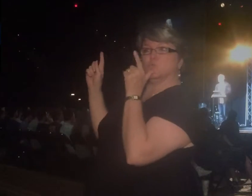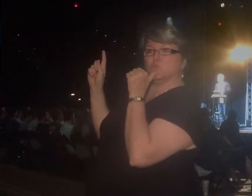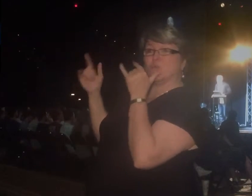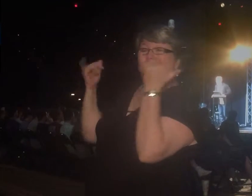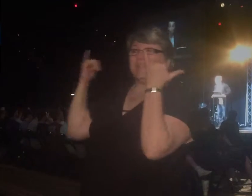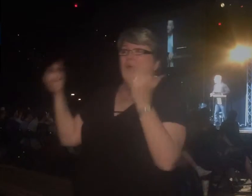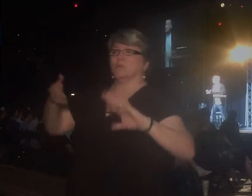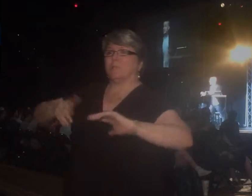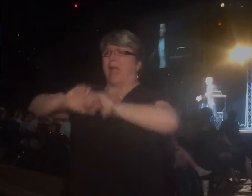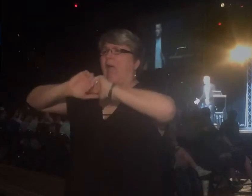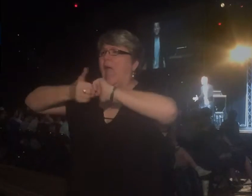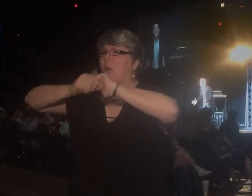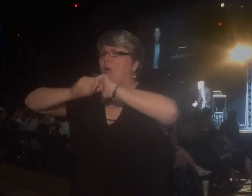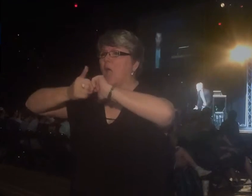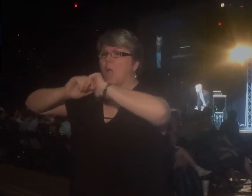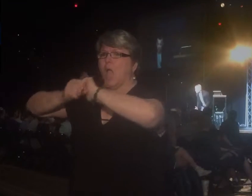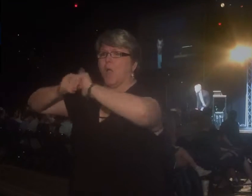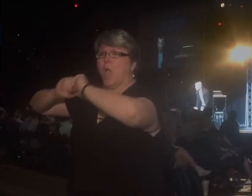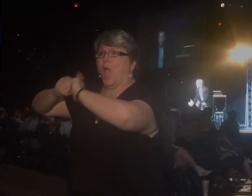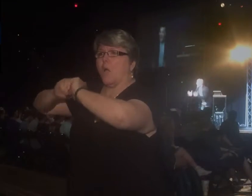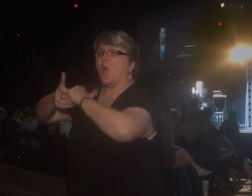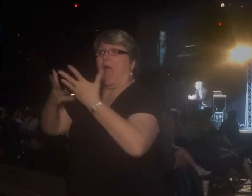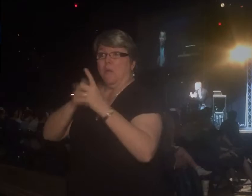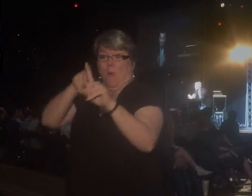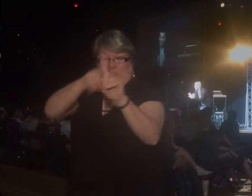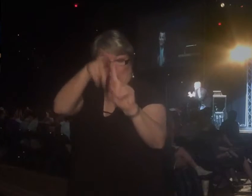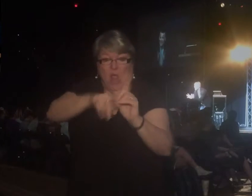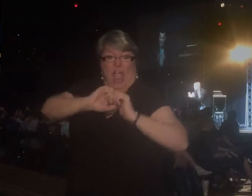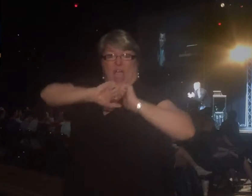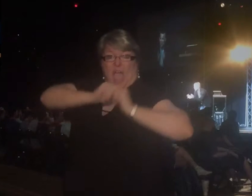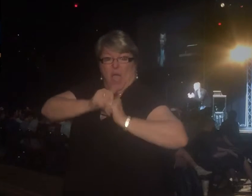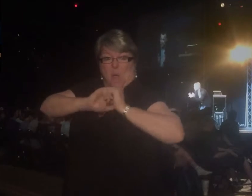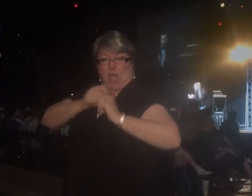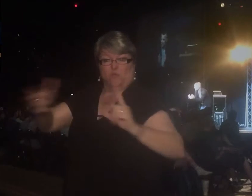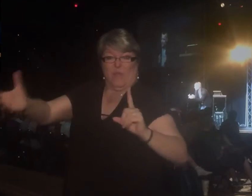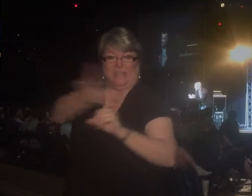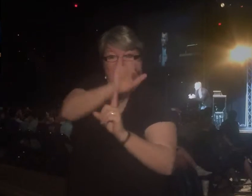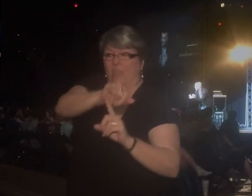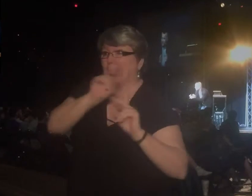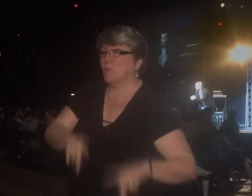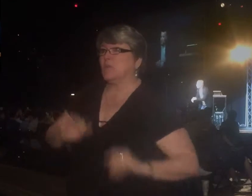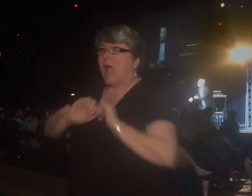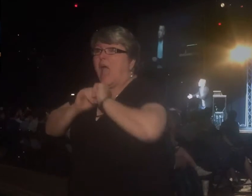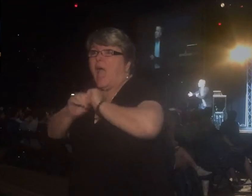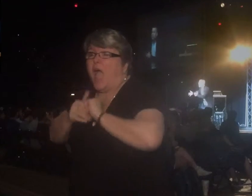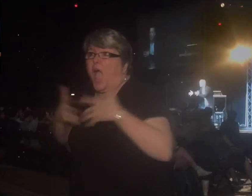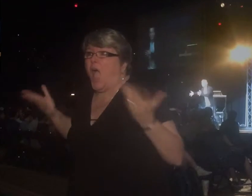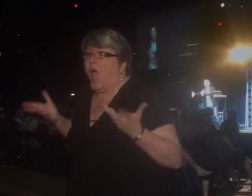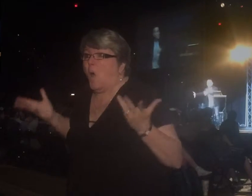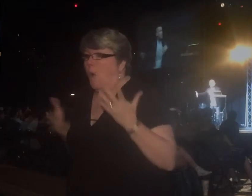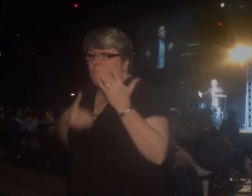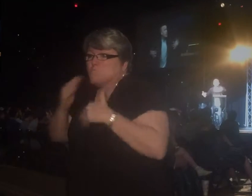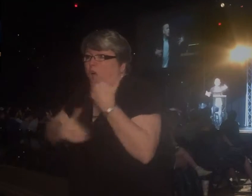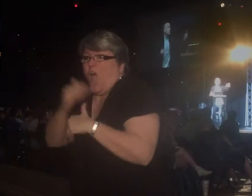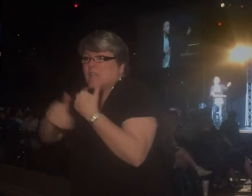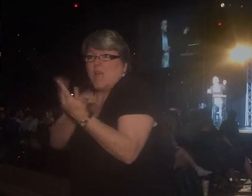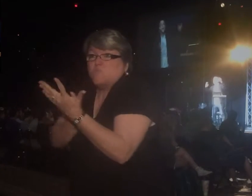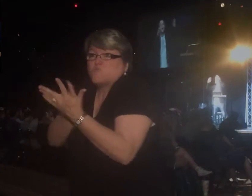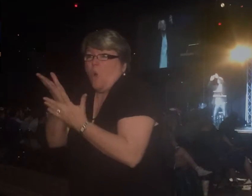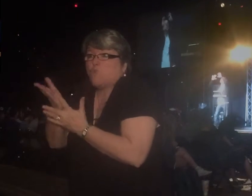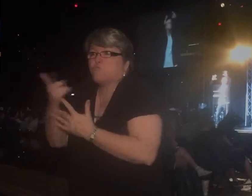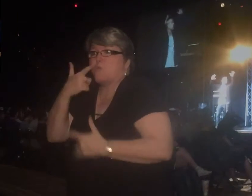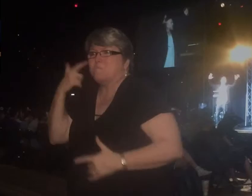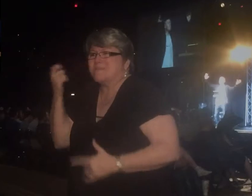Now we got to talk about the how, because some of you are saying, I want that person. How do I get that person? What process can we go